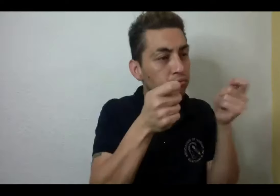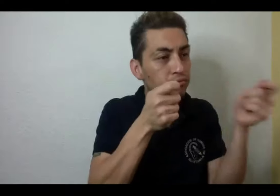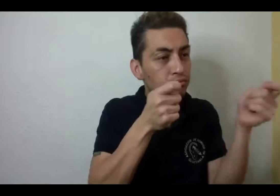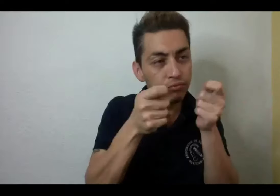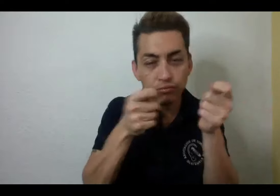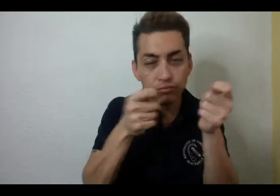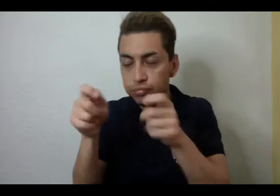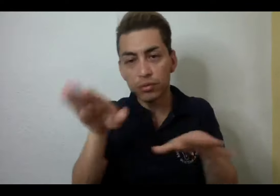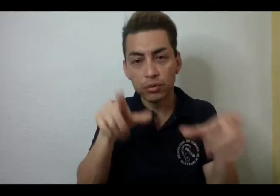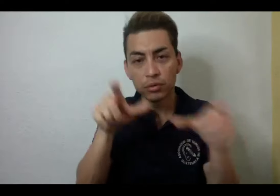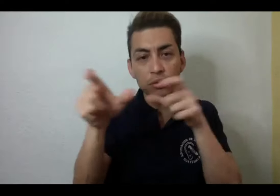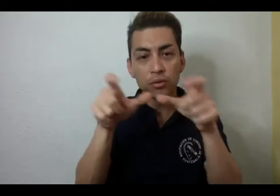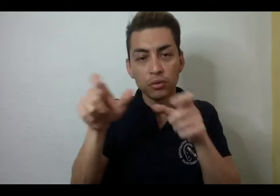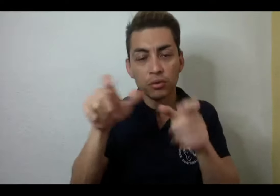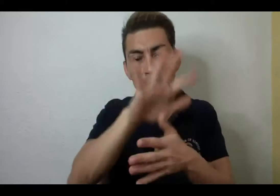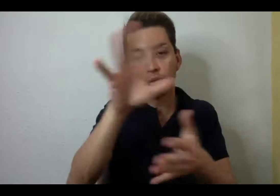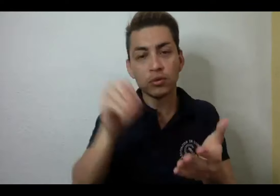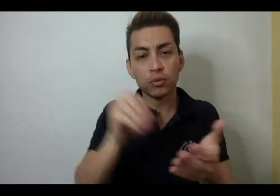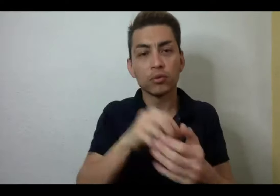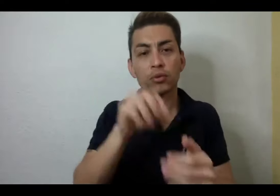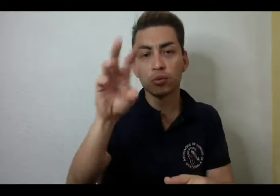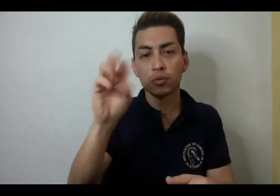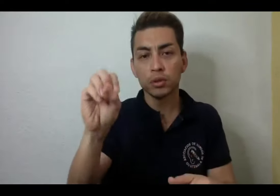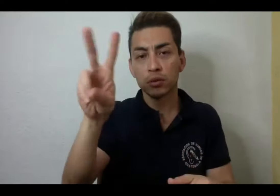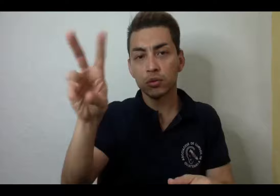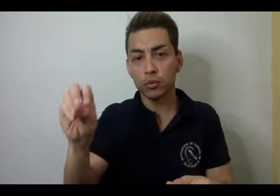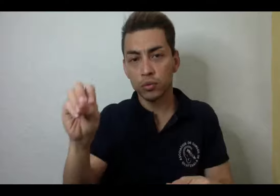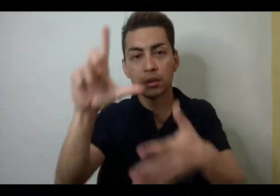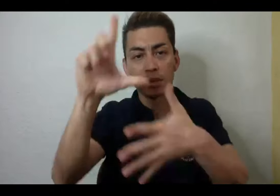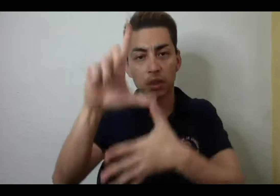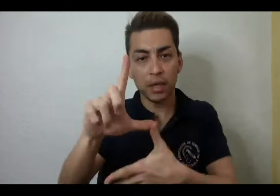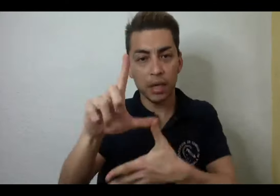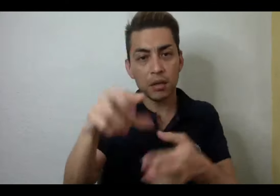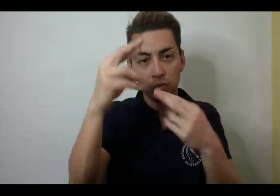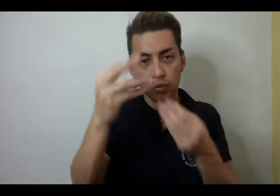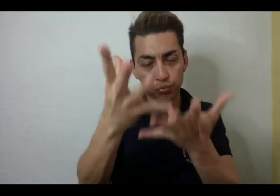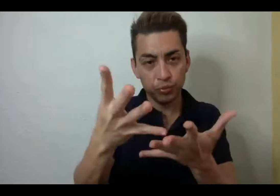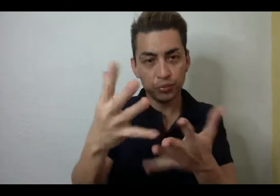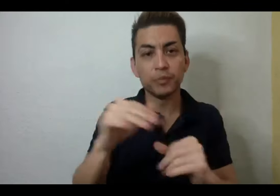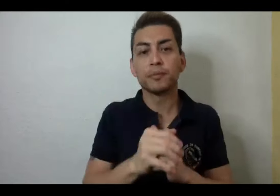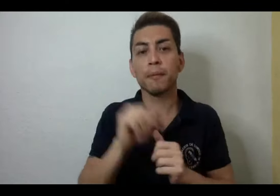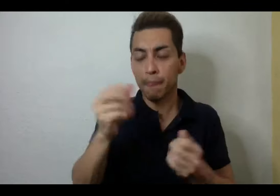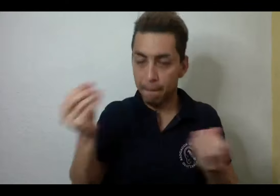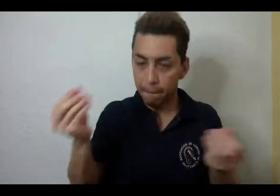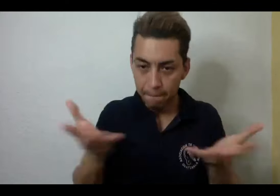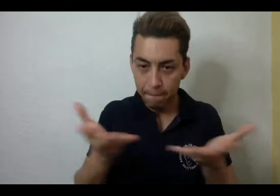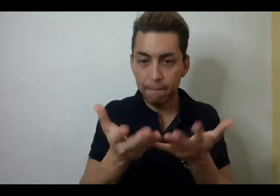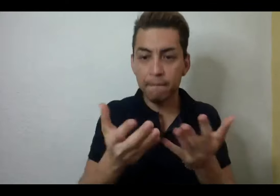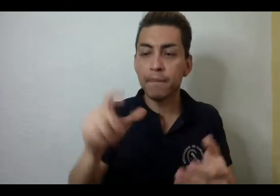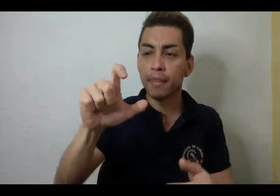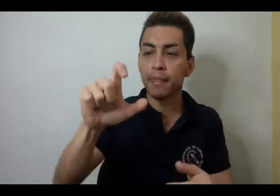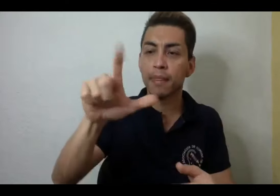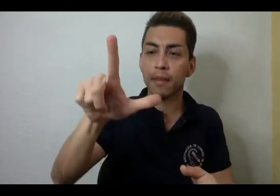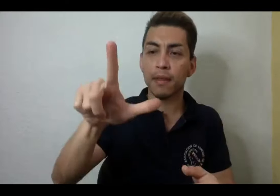and author of the 2020 GEM Report in Latin America and the Caribbean. Allow me to introduce now Claudia Uribe Salazar, Director